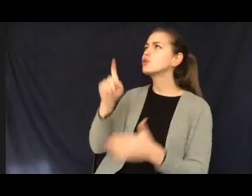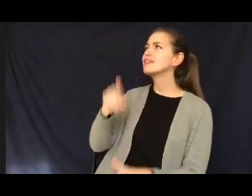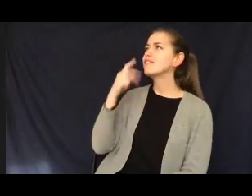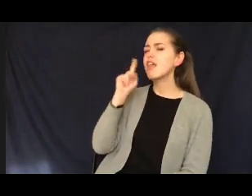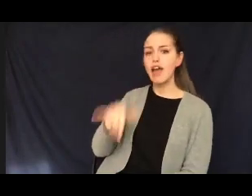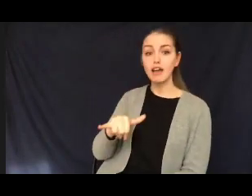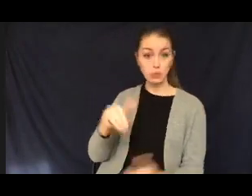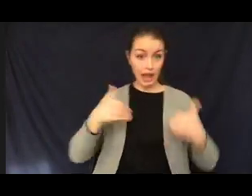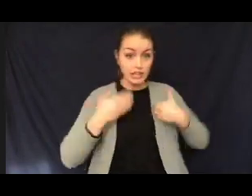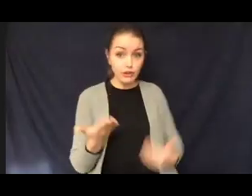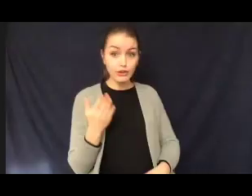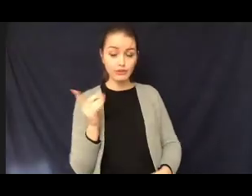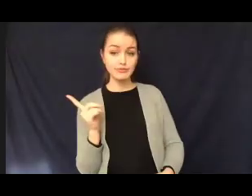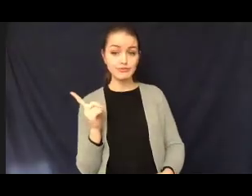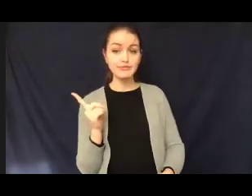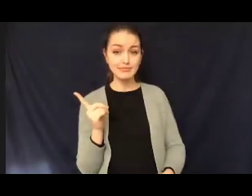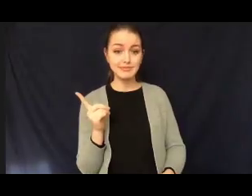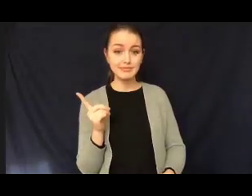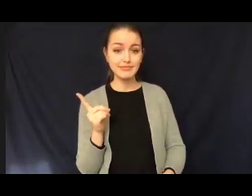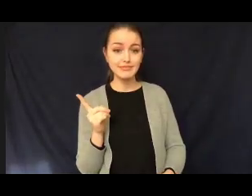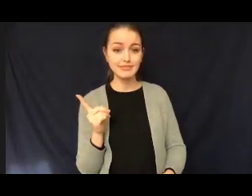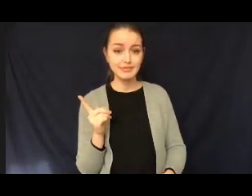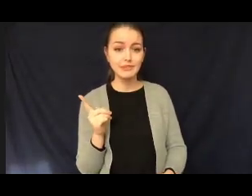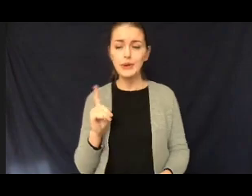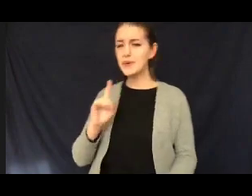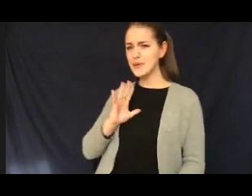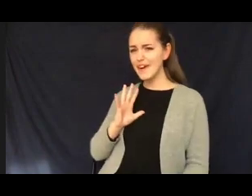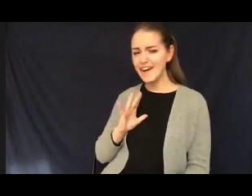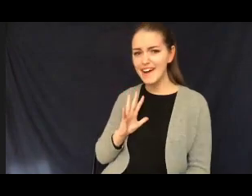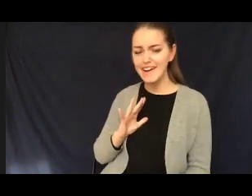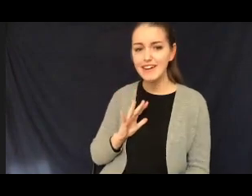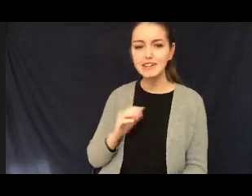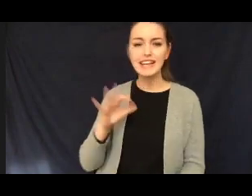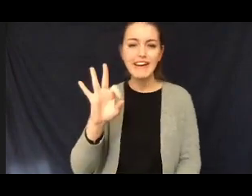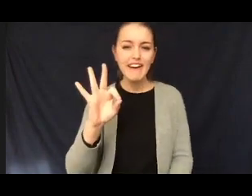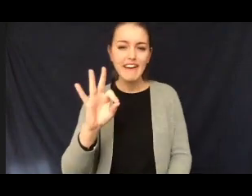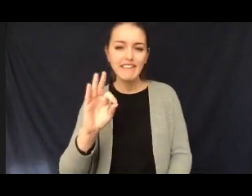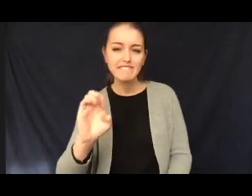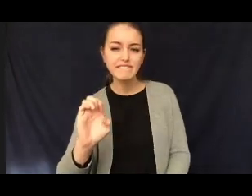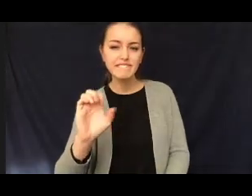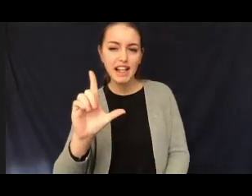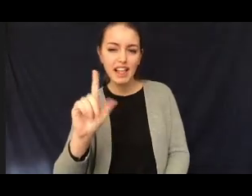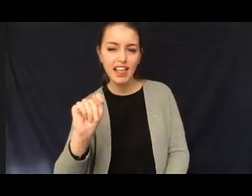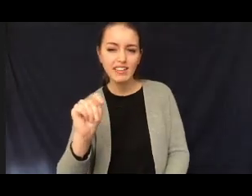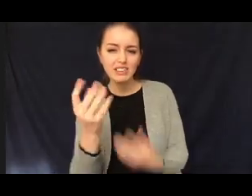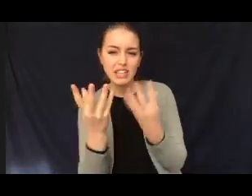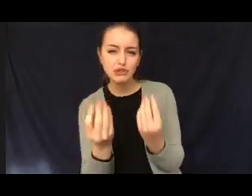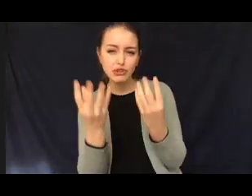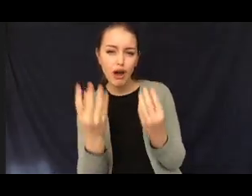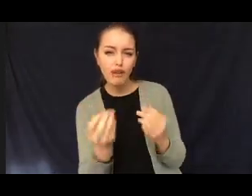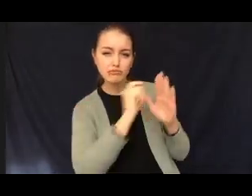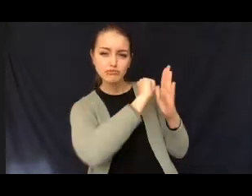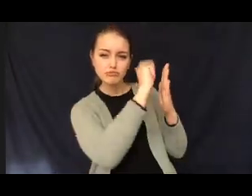Right here. Oh, little So it's fluorescent kind ones. of a felt type pen, Uh-huh. and it just wipes